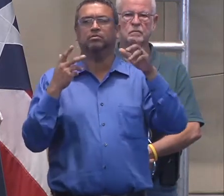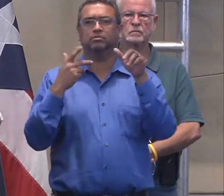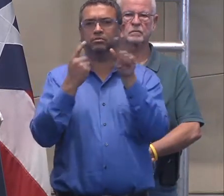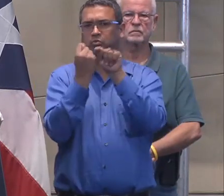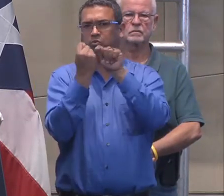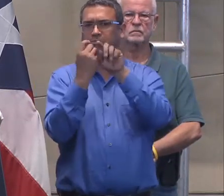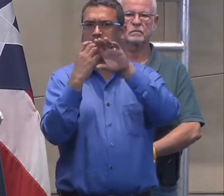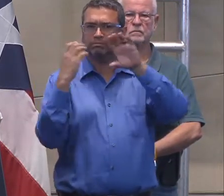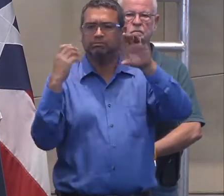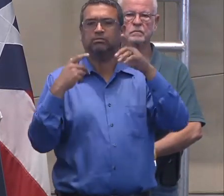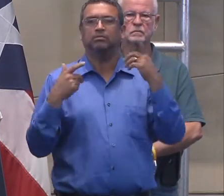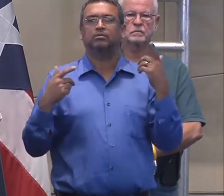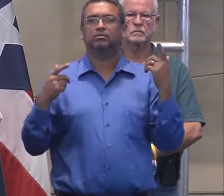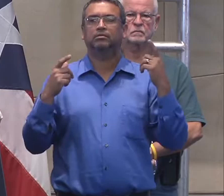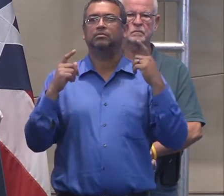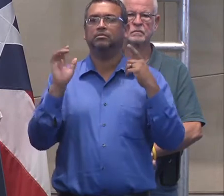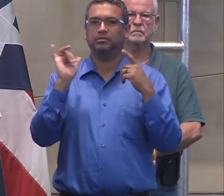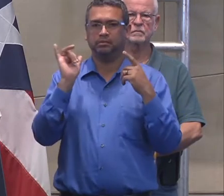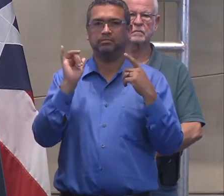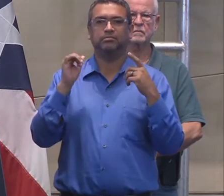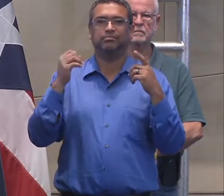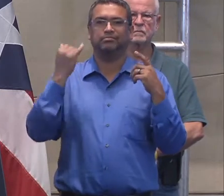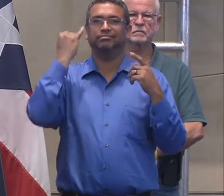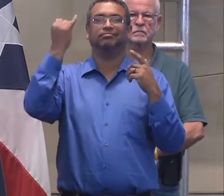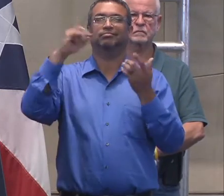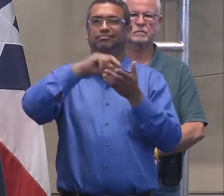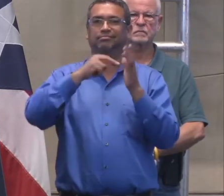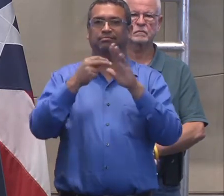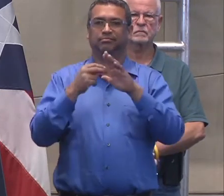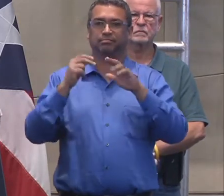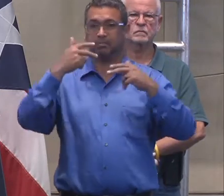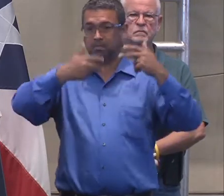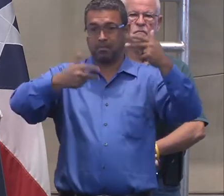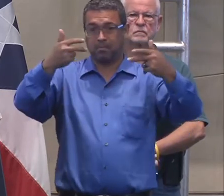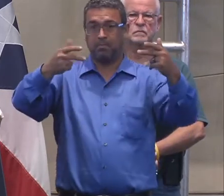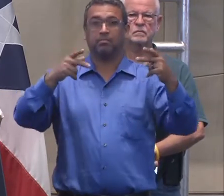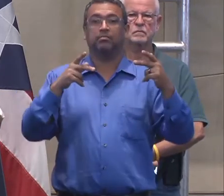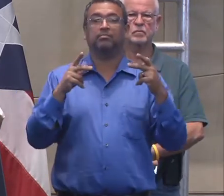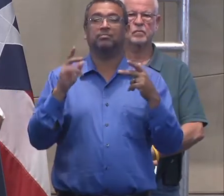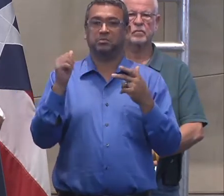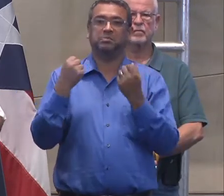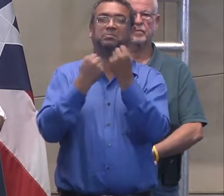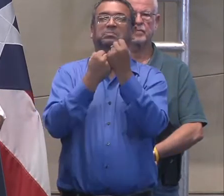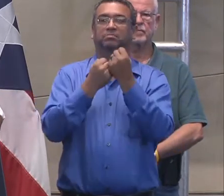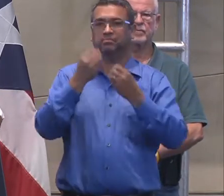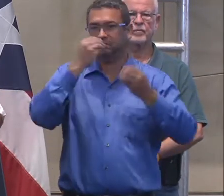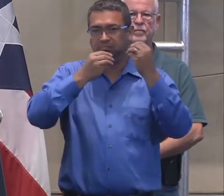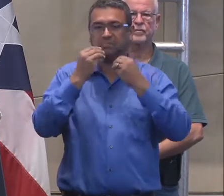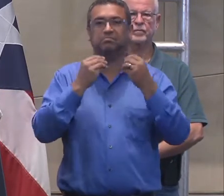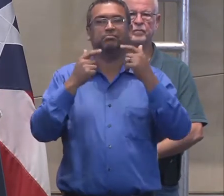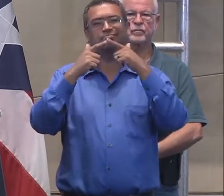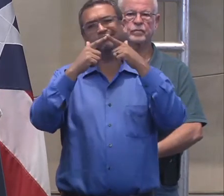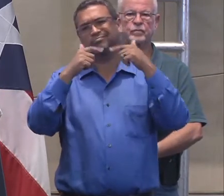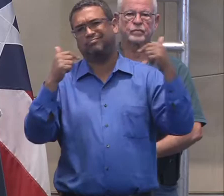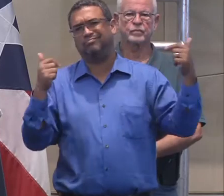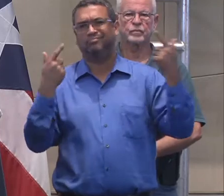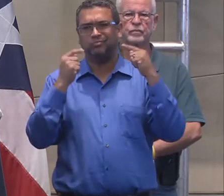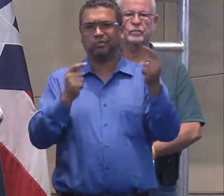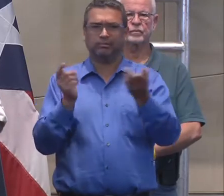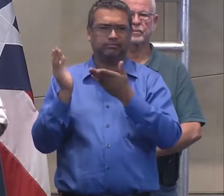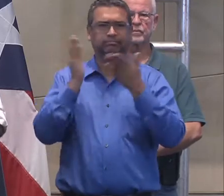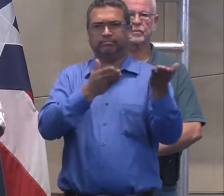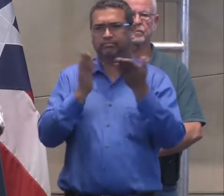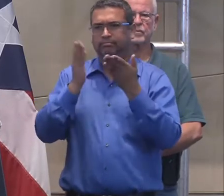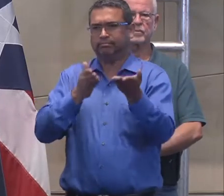provide services, can deliver food, and can have all of the resources available